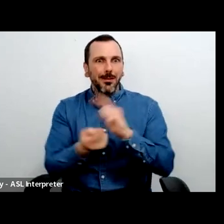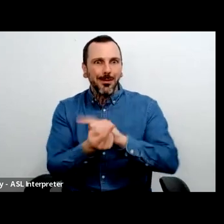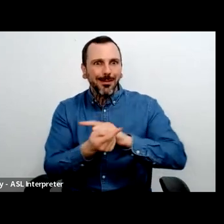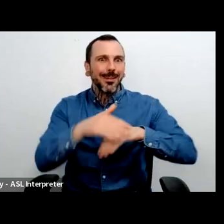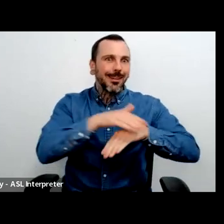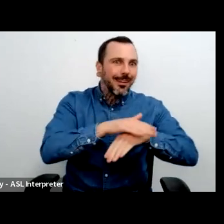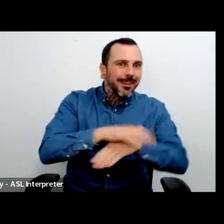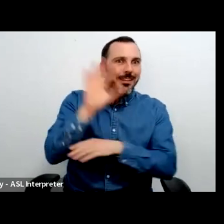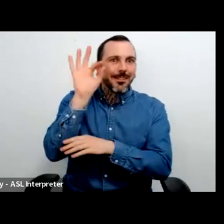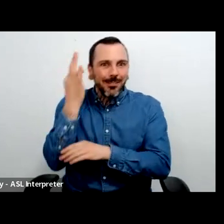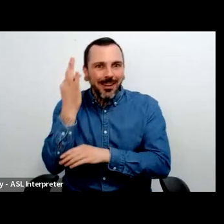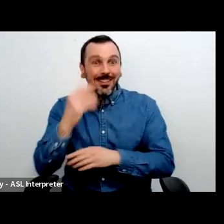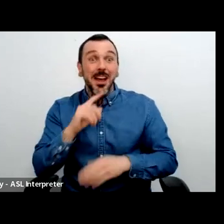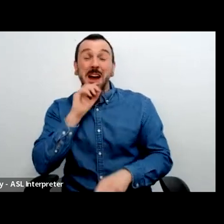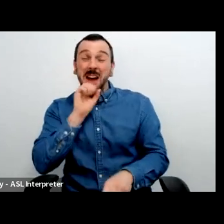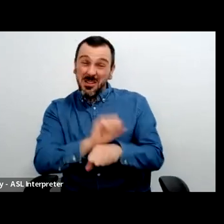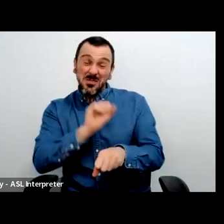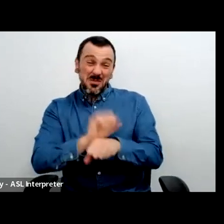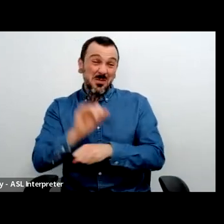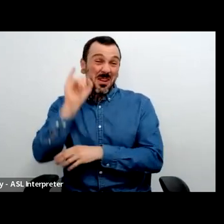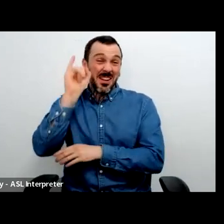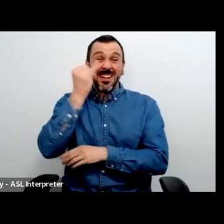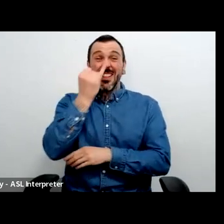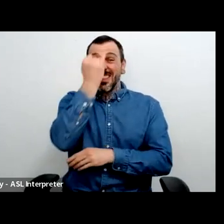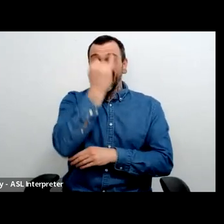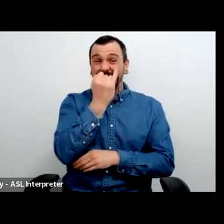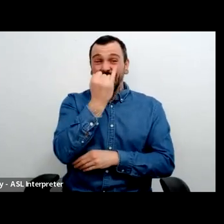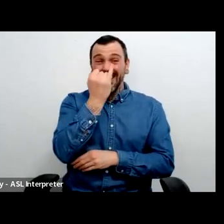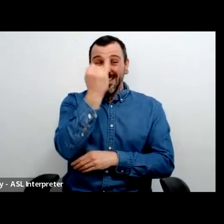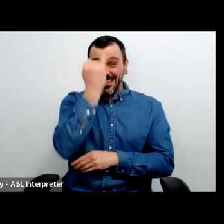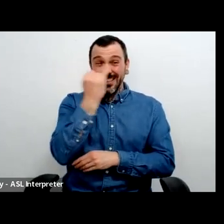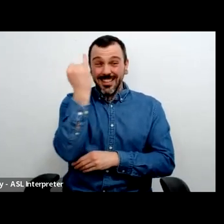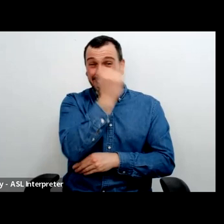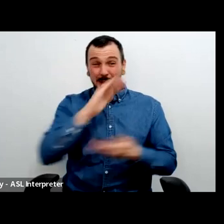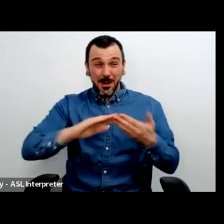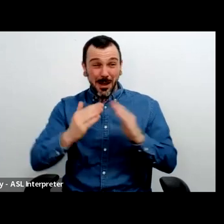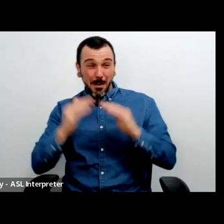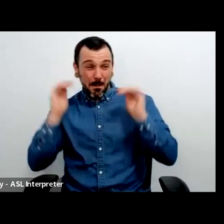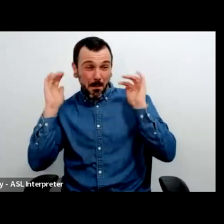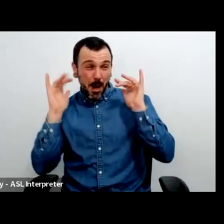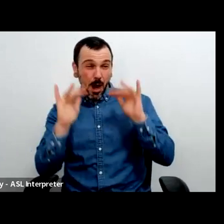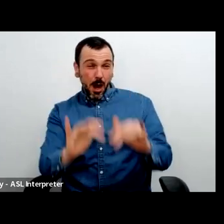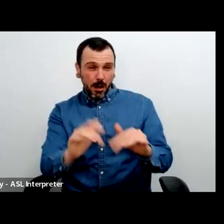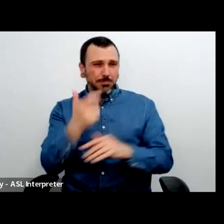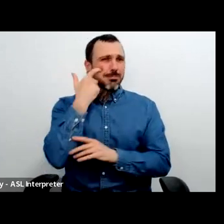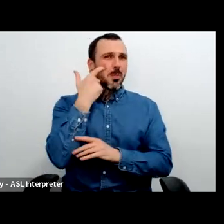all lining up to see the Italian community represented on stage. It was quite a moment.